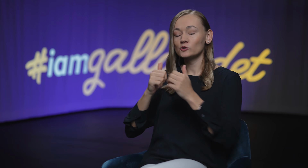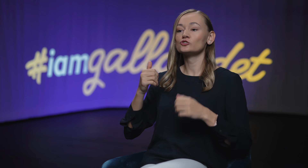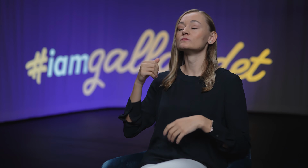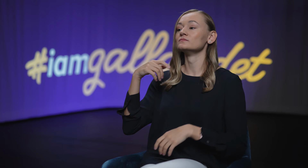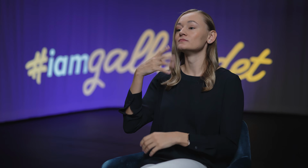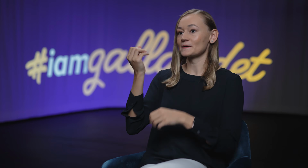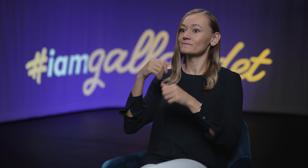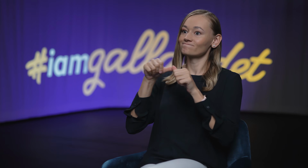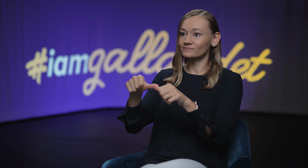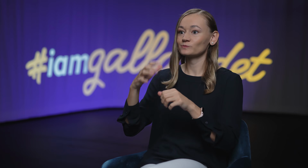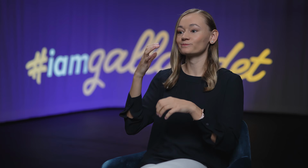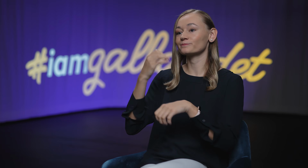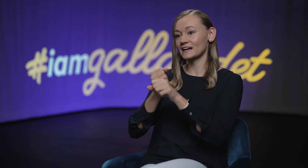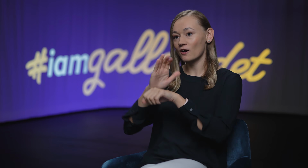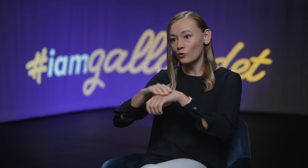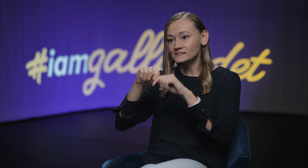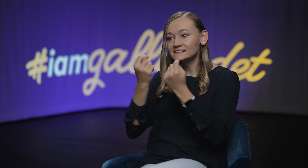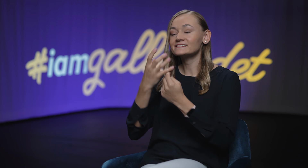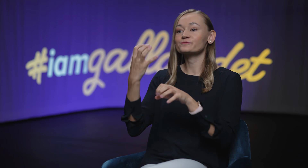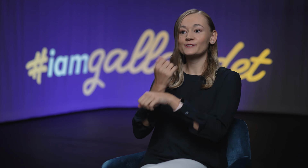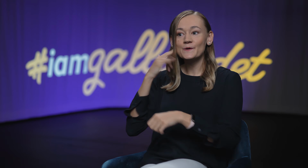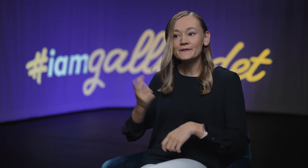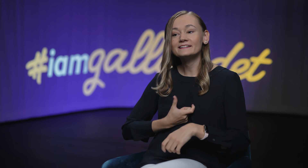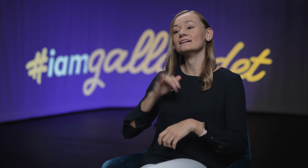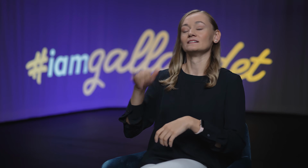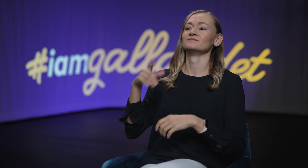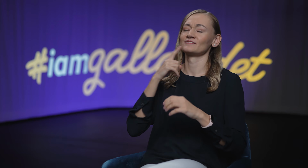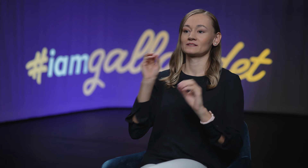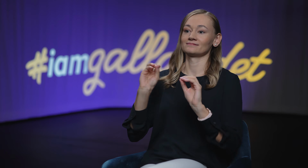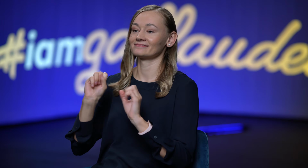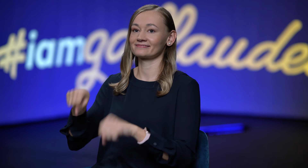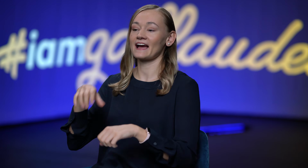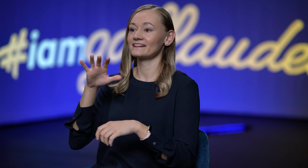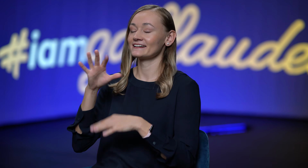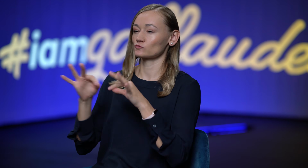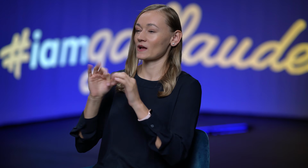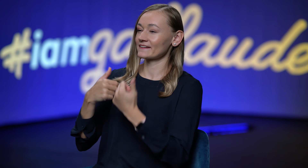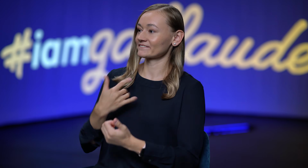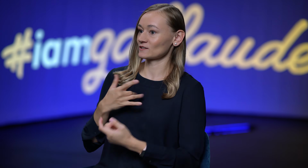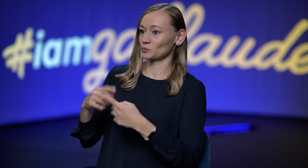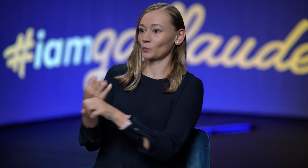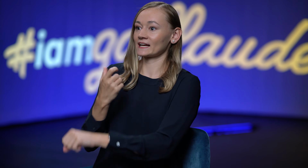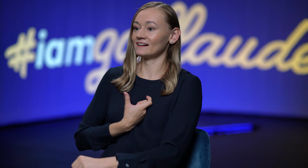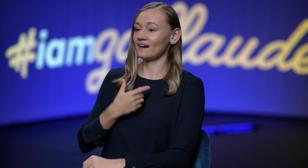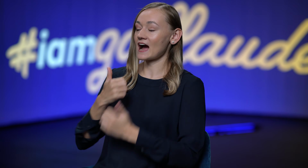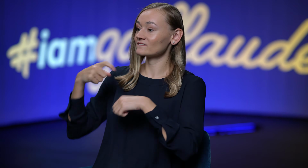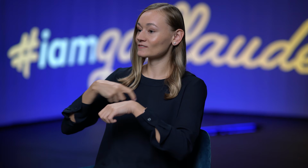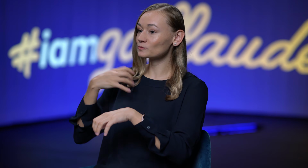level of competition. I continued to make it on the team and won the gold medal. There's nothing that can describe how it feels to win a medal. I know I've